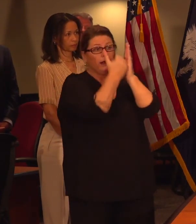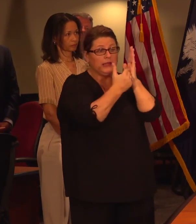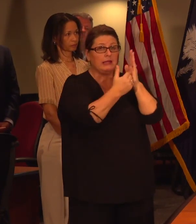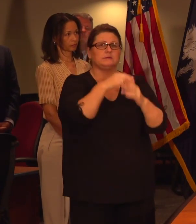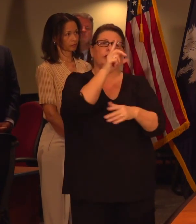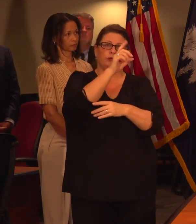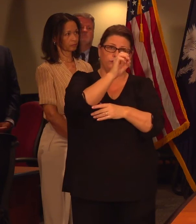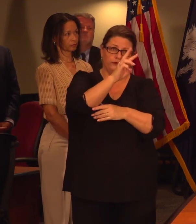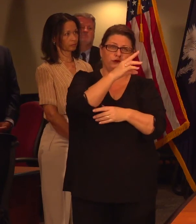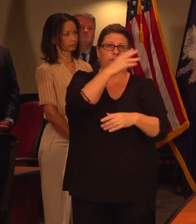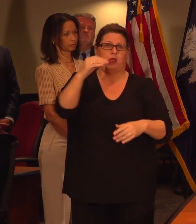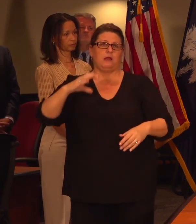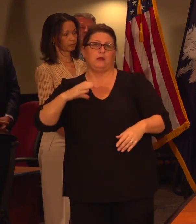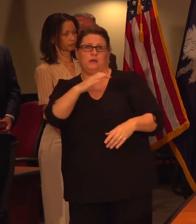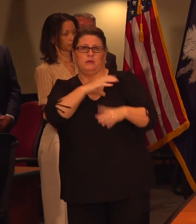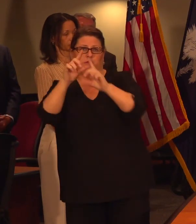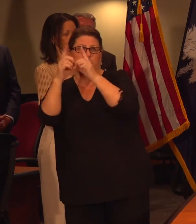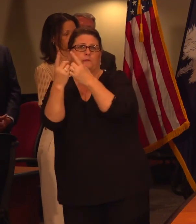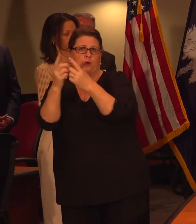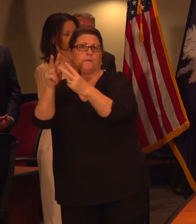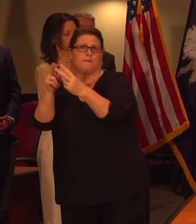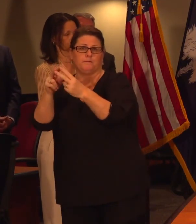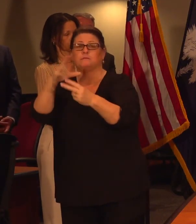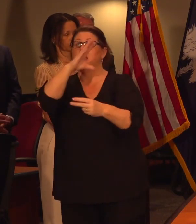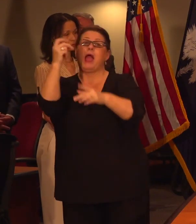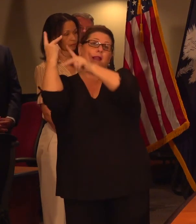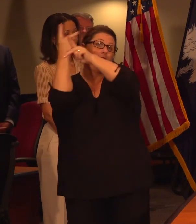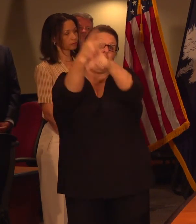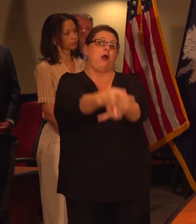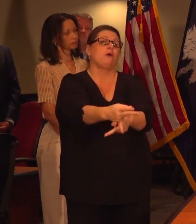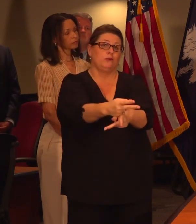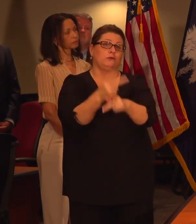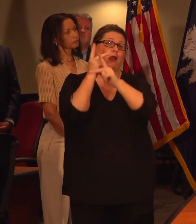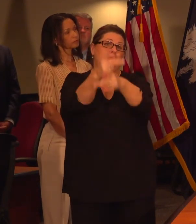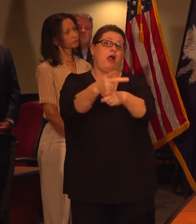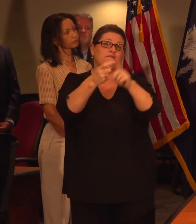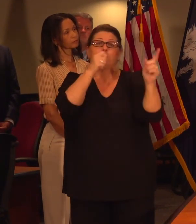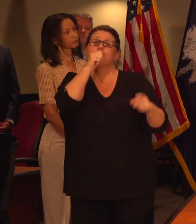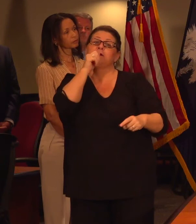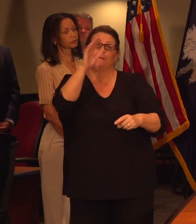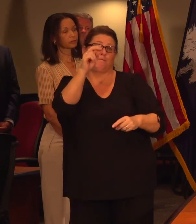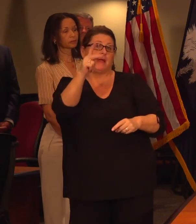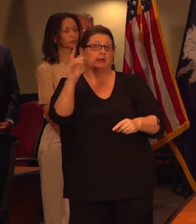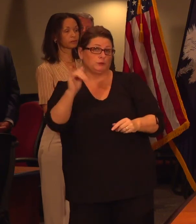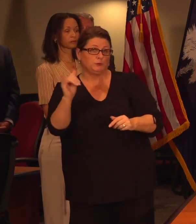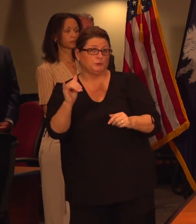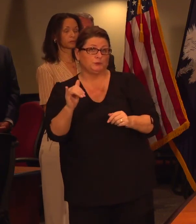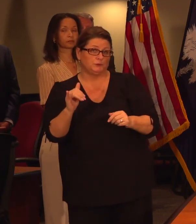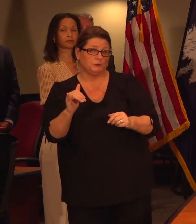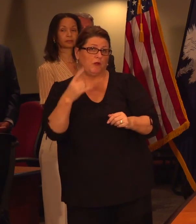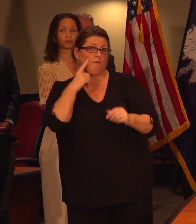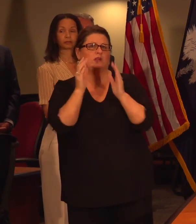Workforce, and look at those. And there's also loans coming through the private banks as well